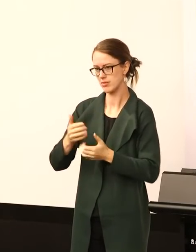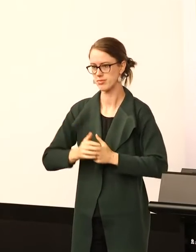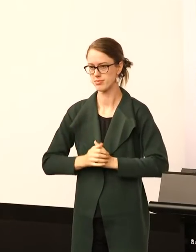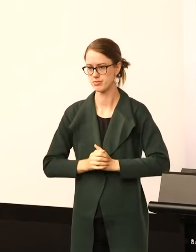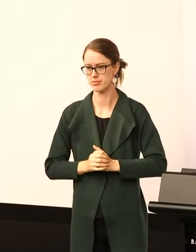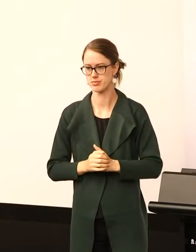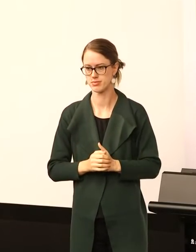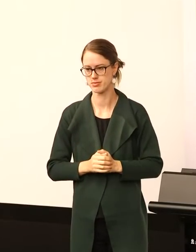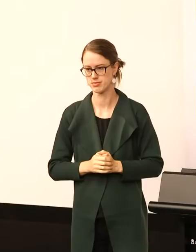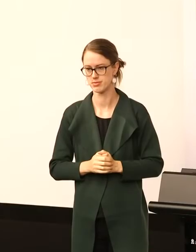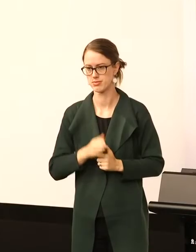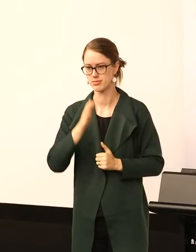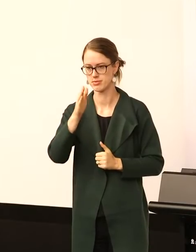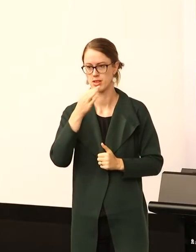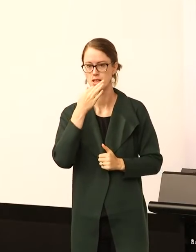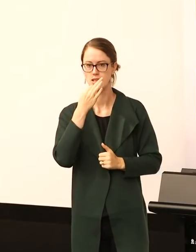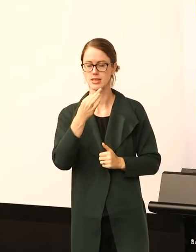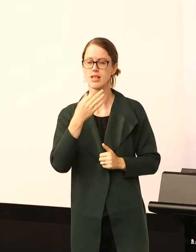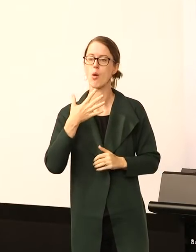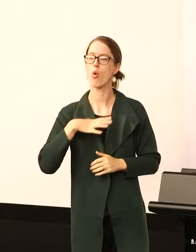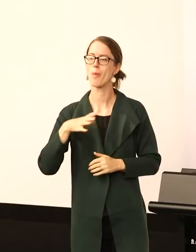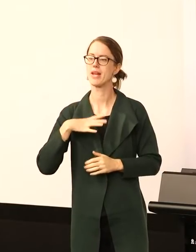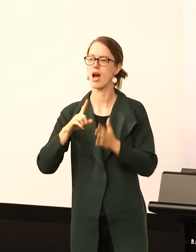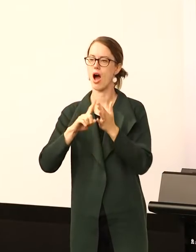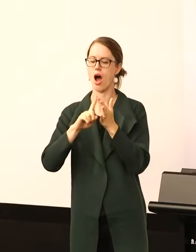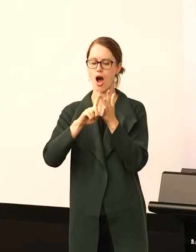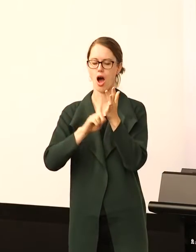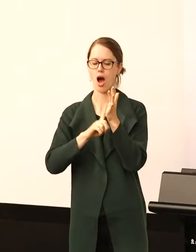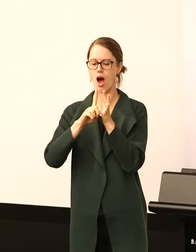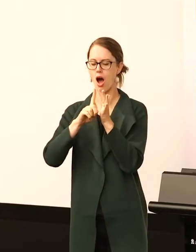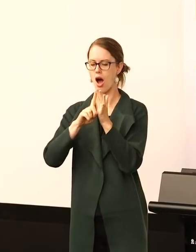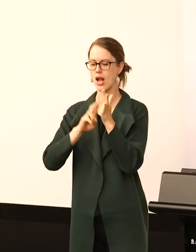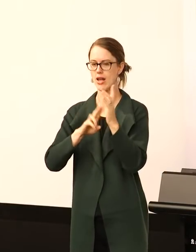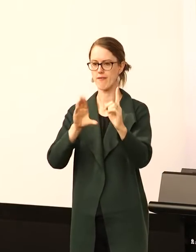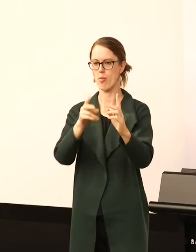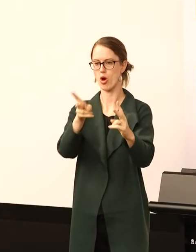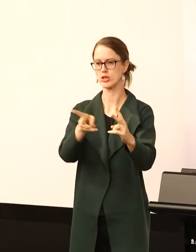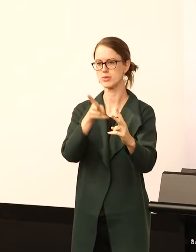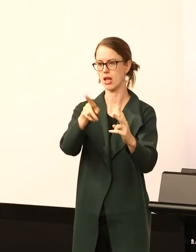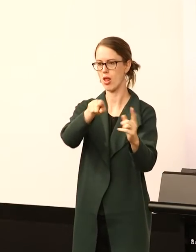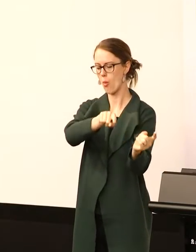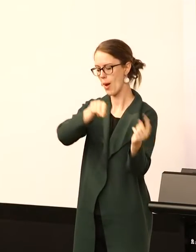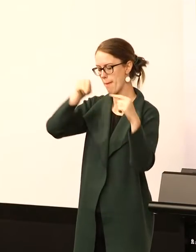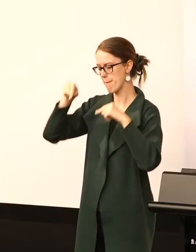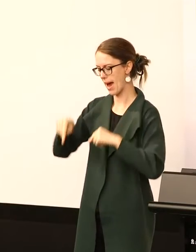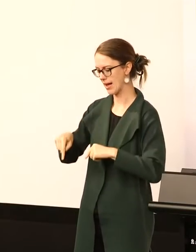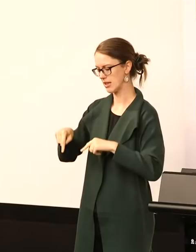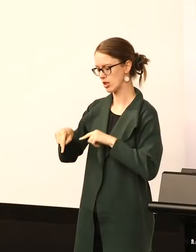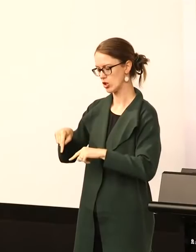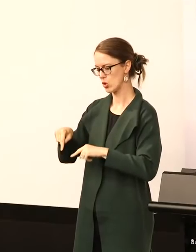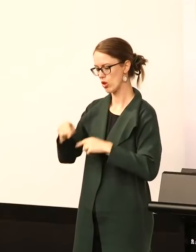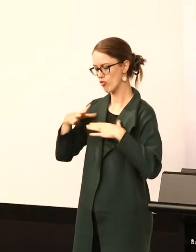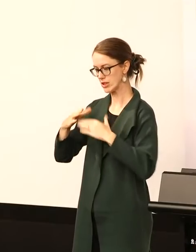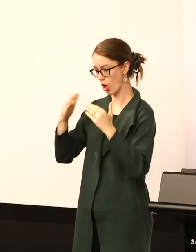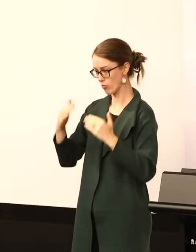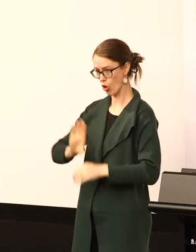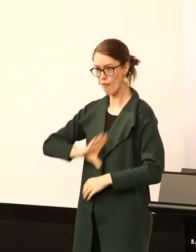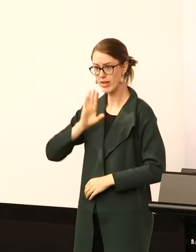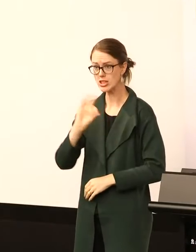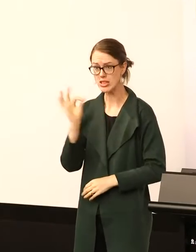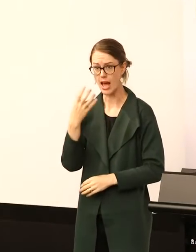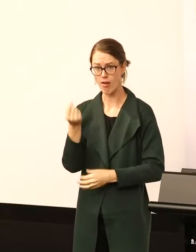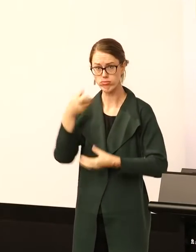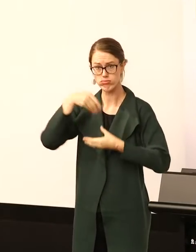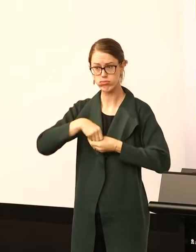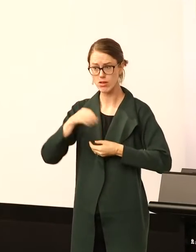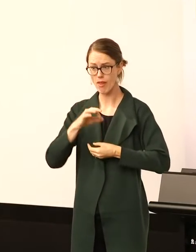level 1. How confident are you when Aileen was sent back to St Margaret's from hospital that she didn't have COVID? I'm very confident,